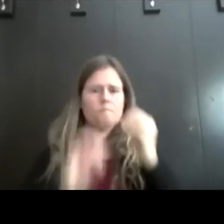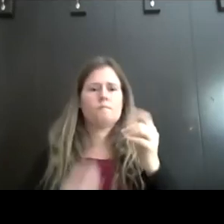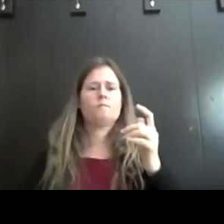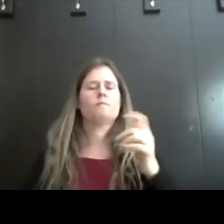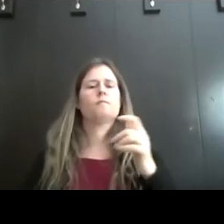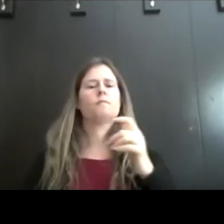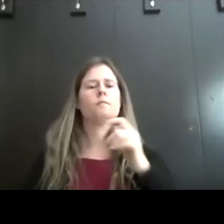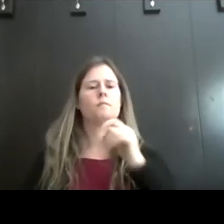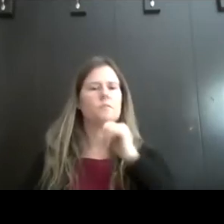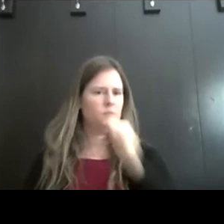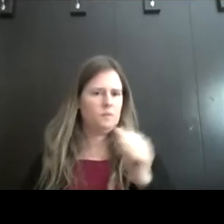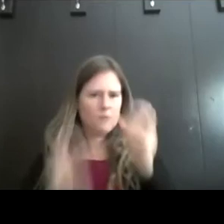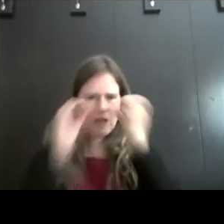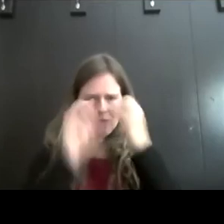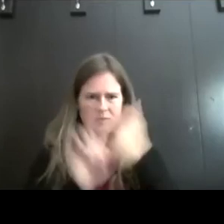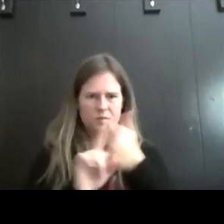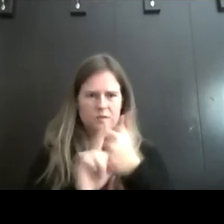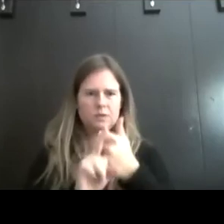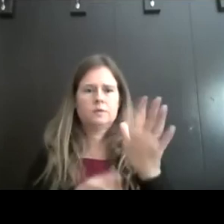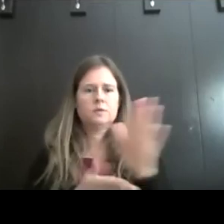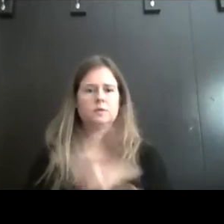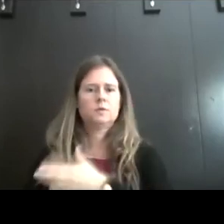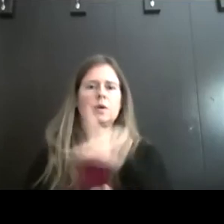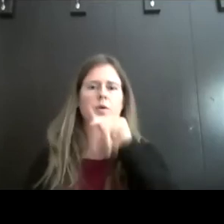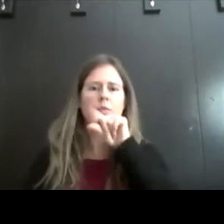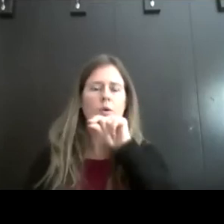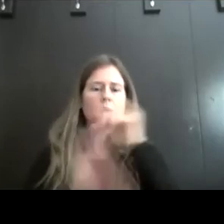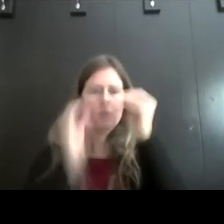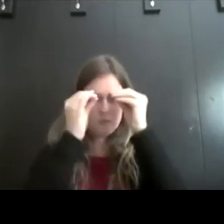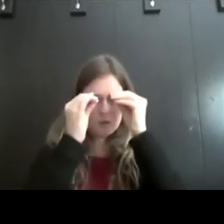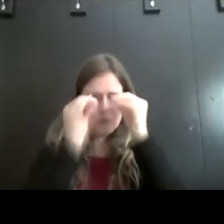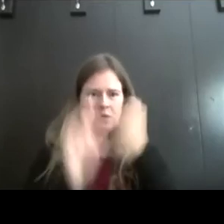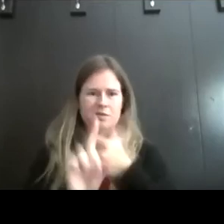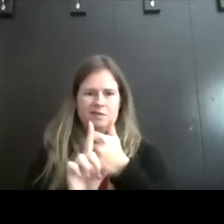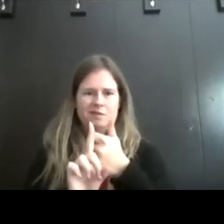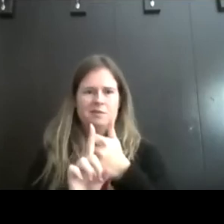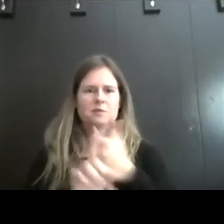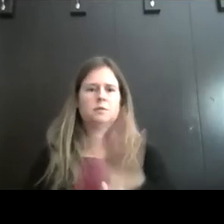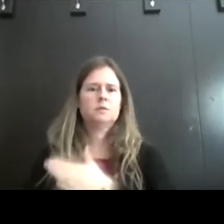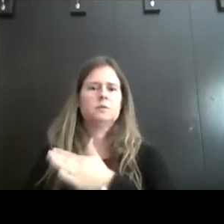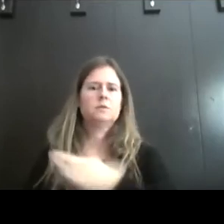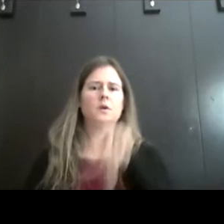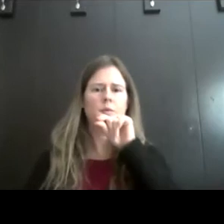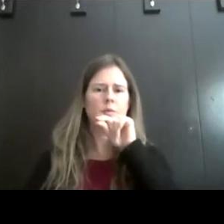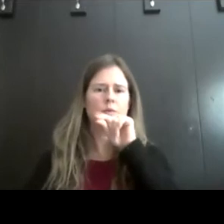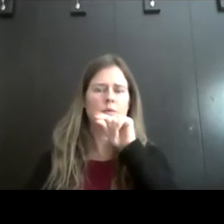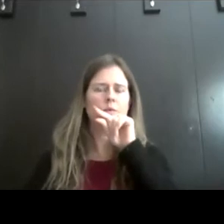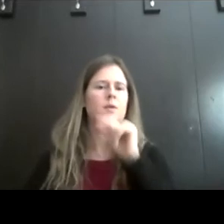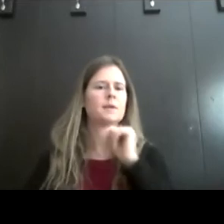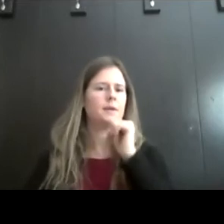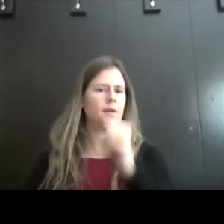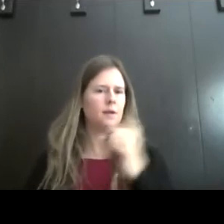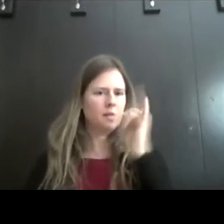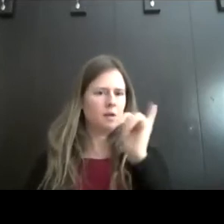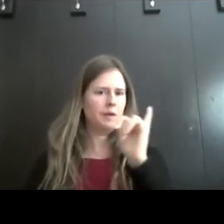was not an owl. He was a songbird. Muhu was originally a songbird. He didn't look anything like Muhu,